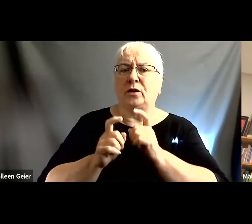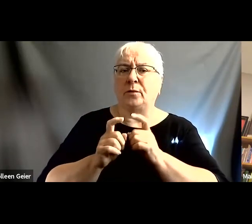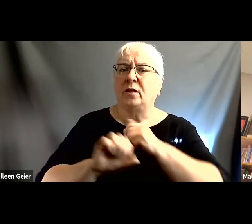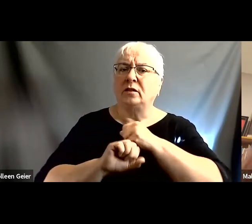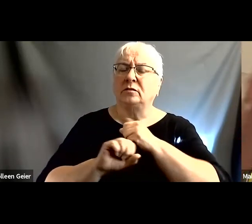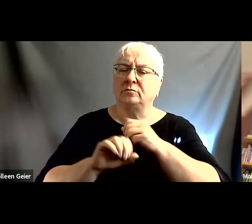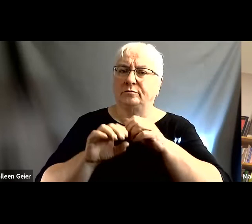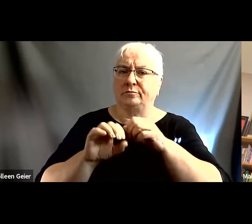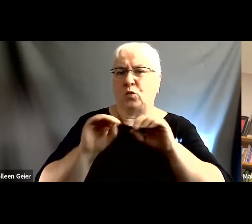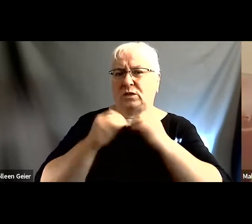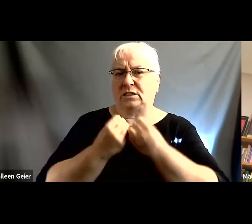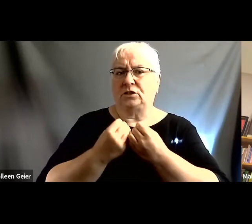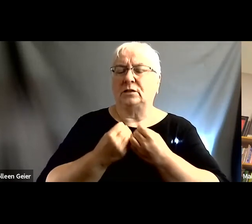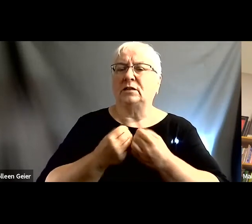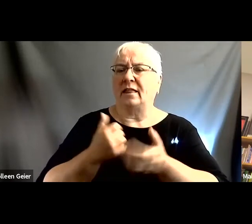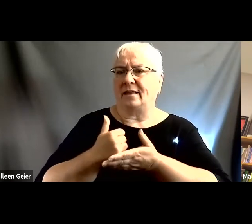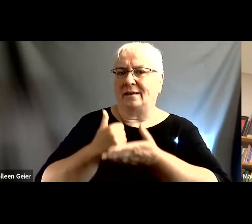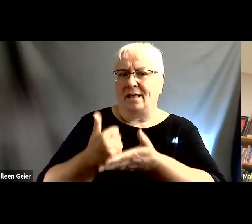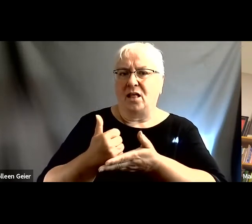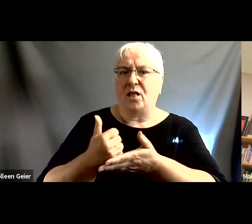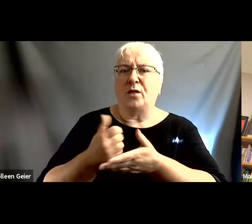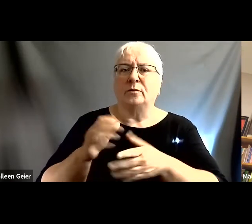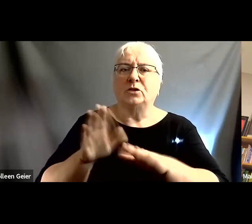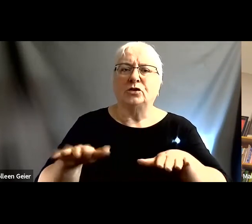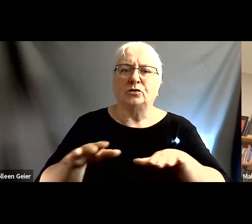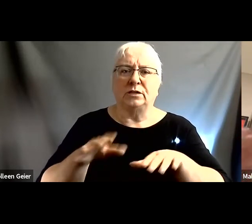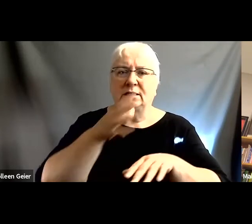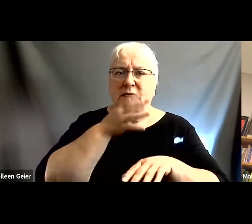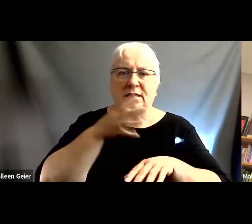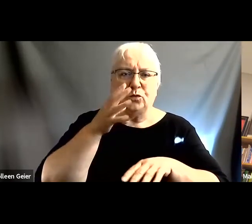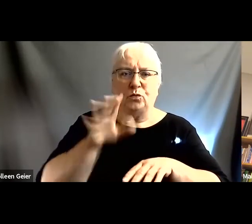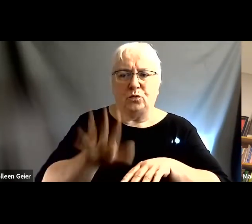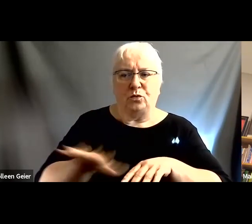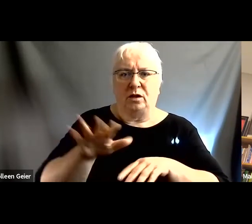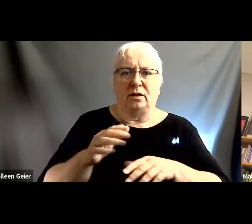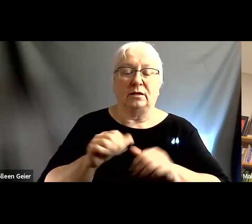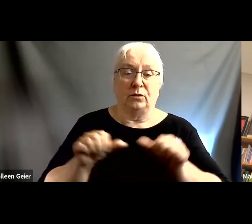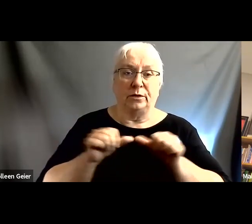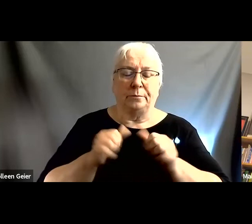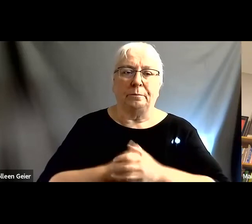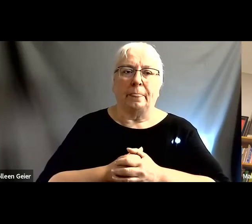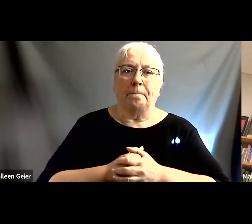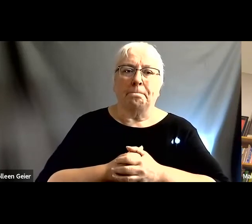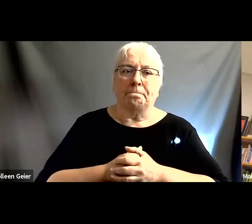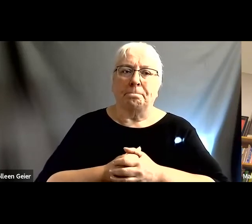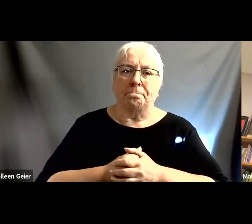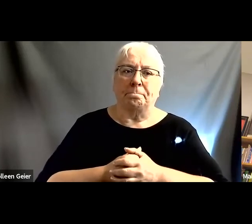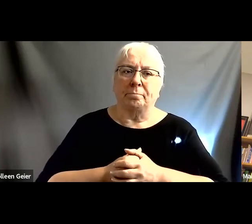rural areas. Of course, the rural and urban divide is huge again, in terms of education, in terms